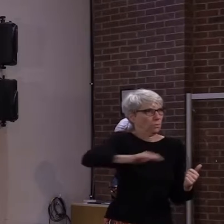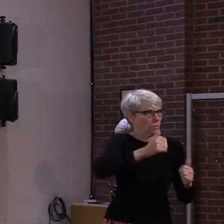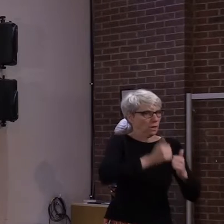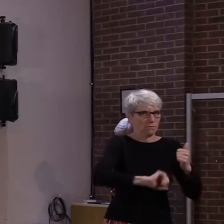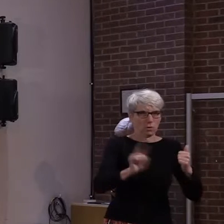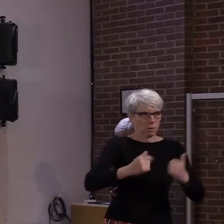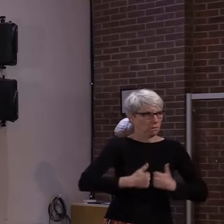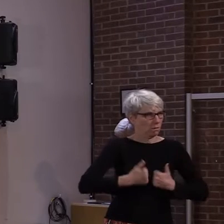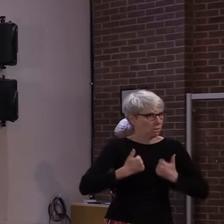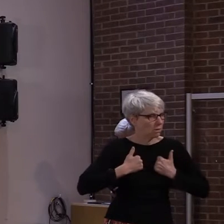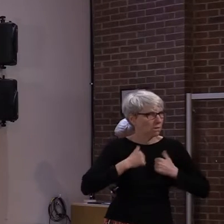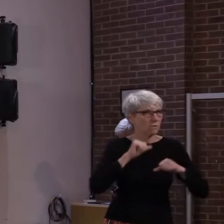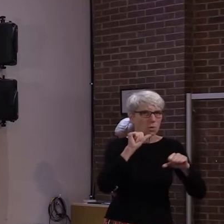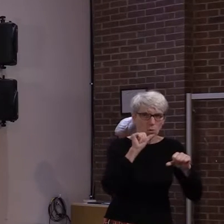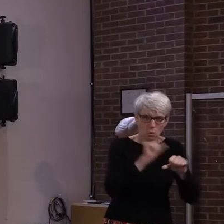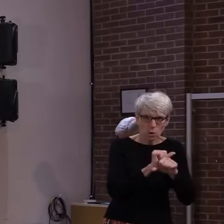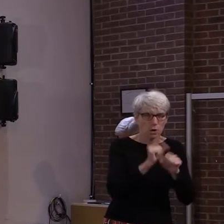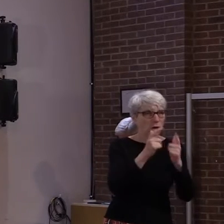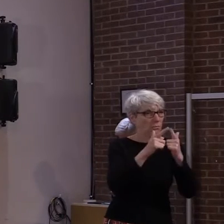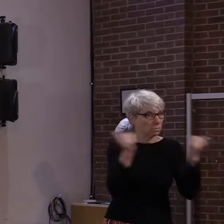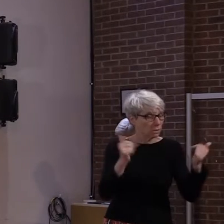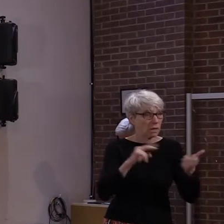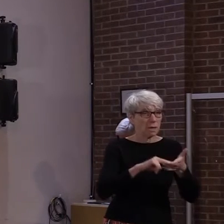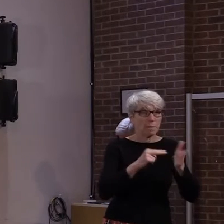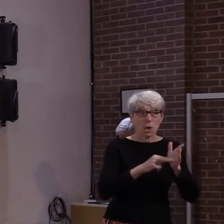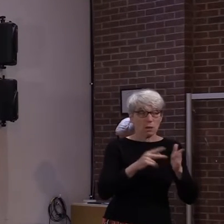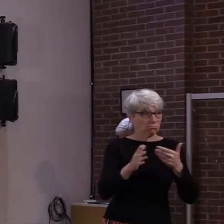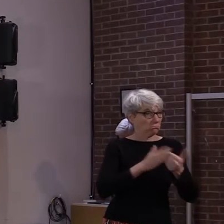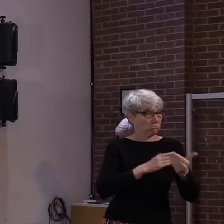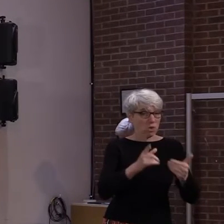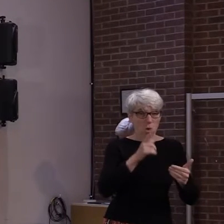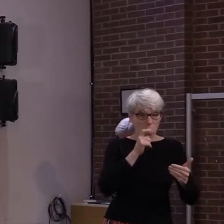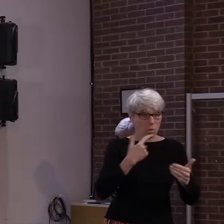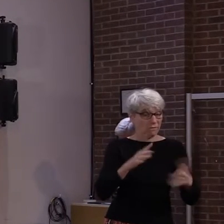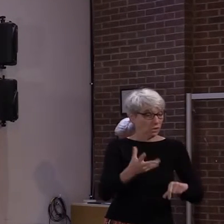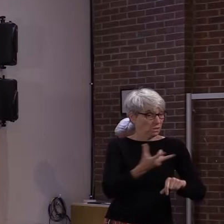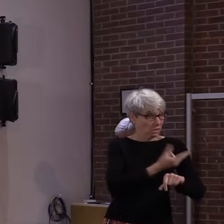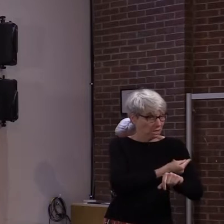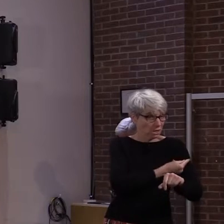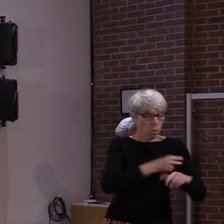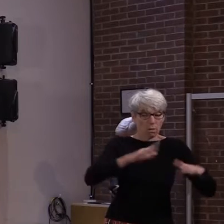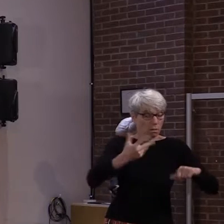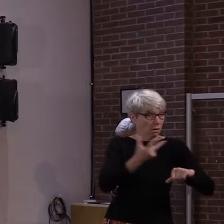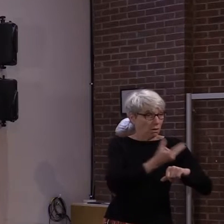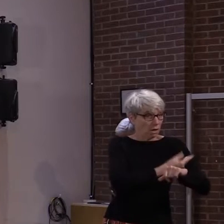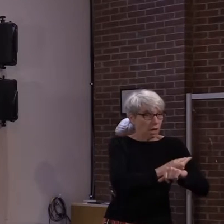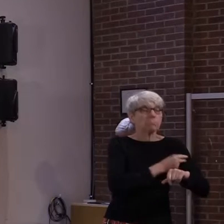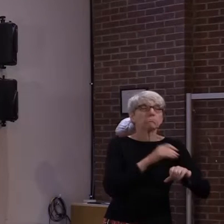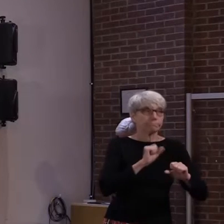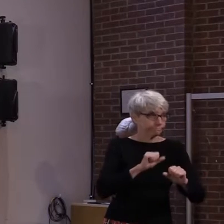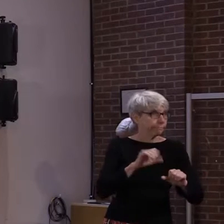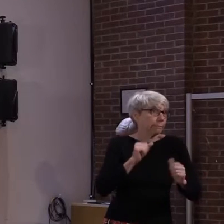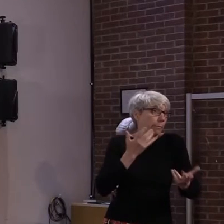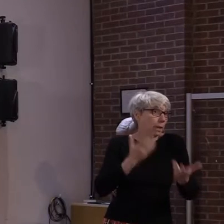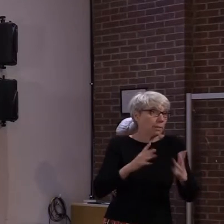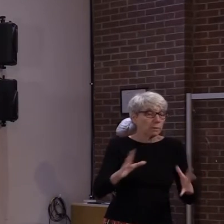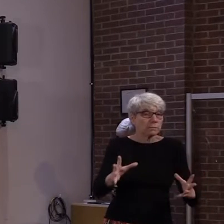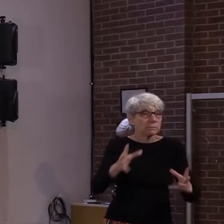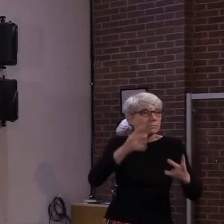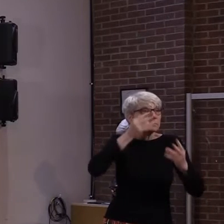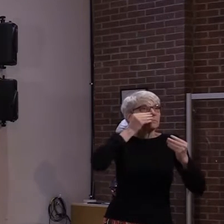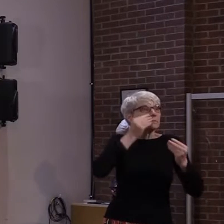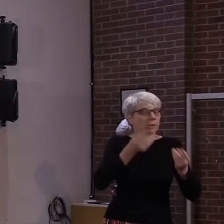all of us, the unvaccinated and the vaccinated alike, have more opportunities to encounter it.